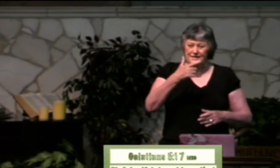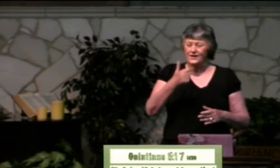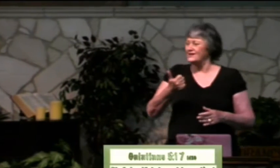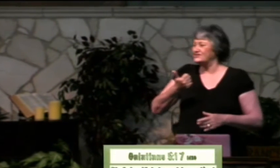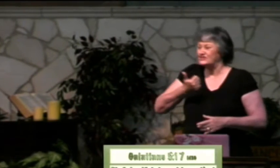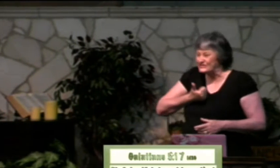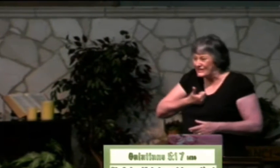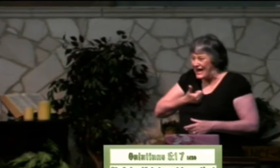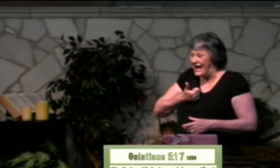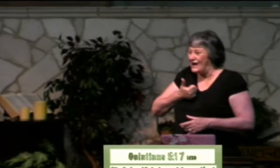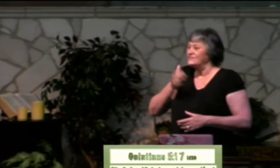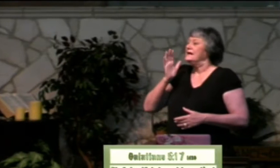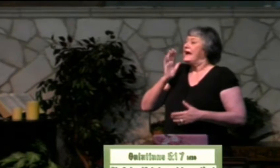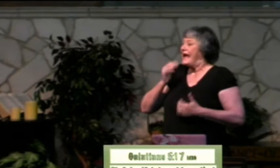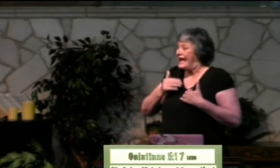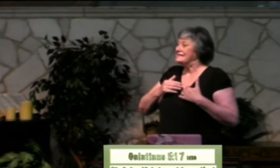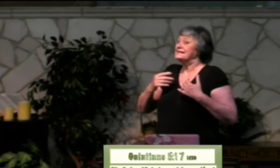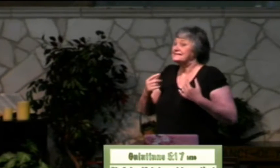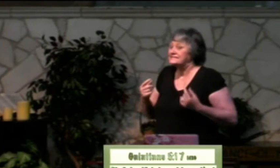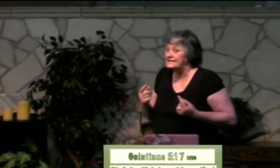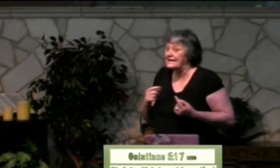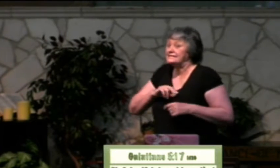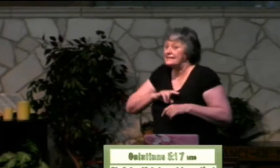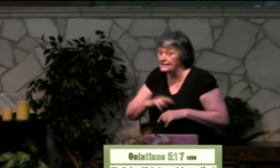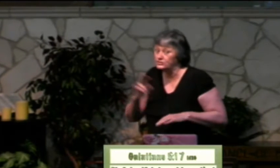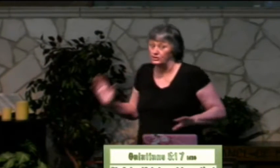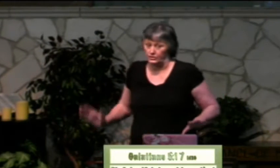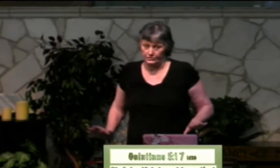Because self has a sin nature.